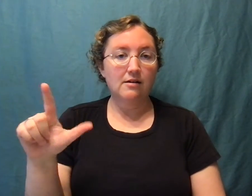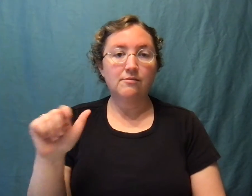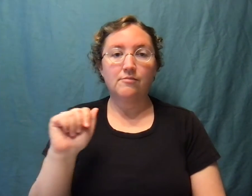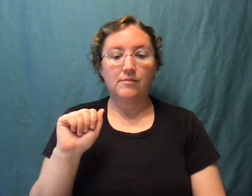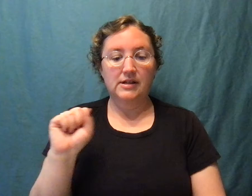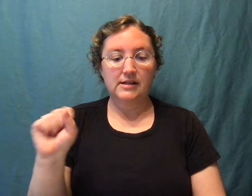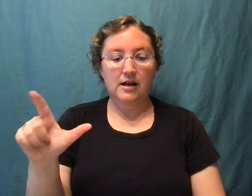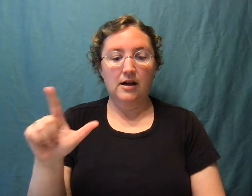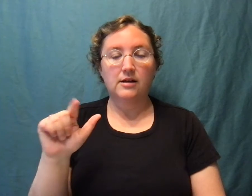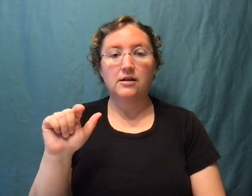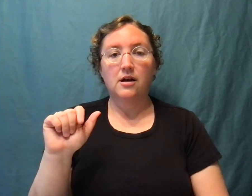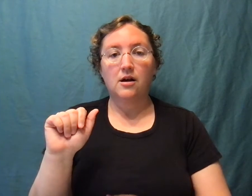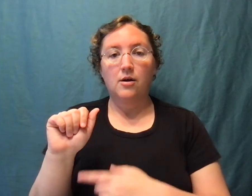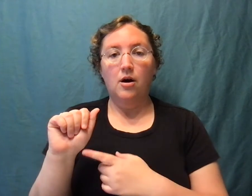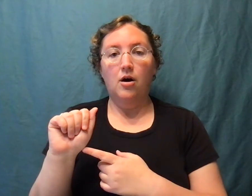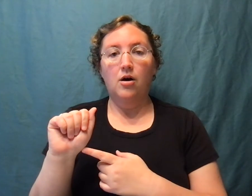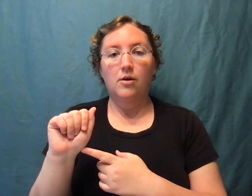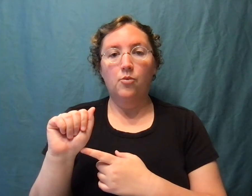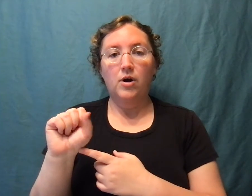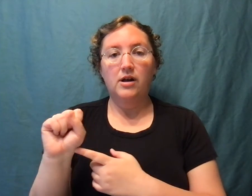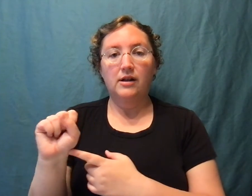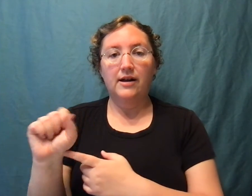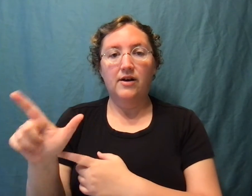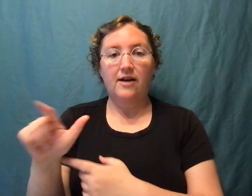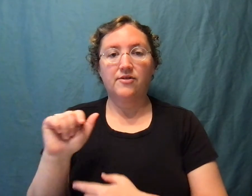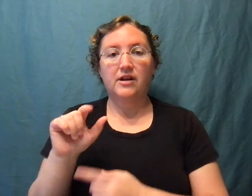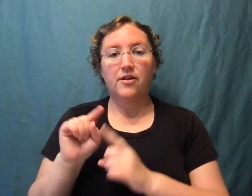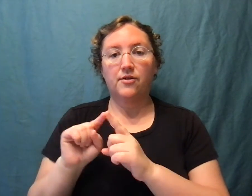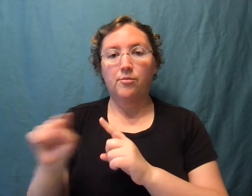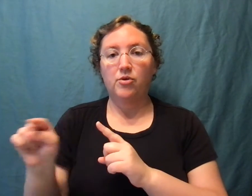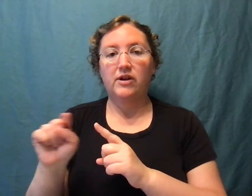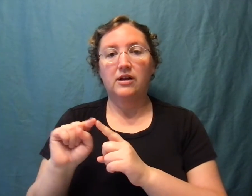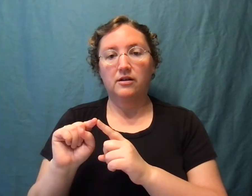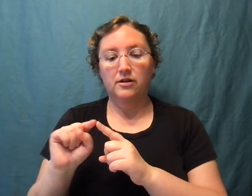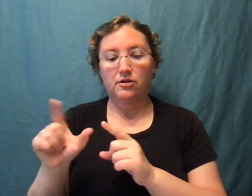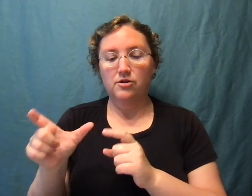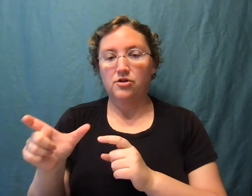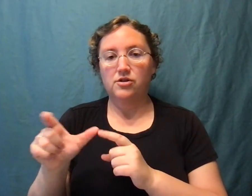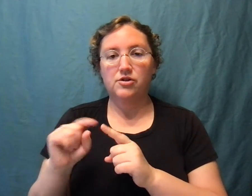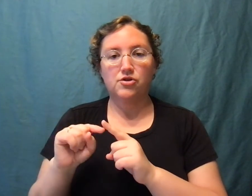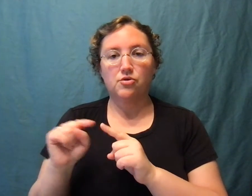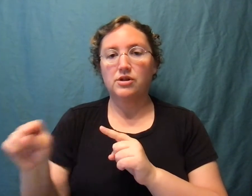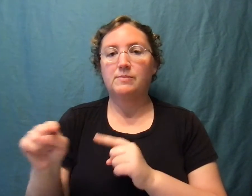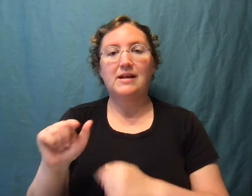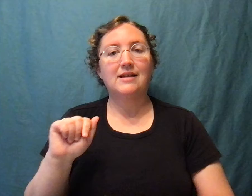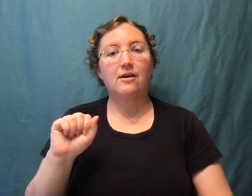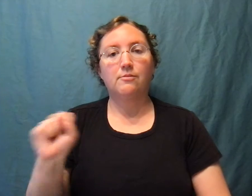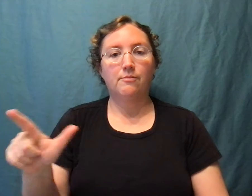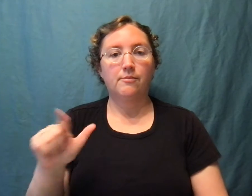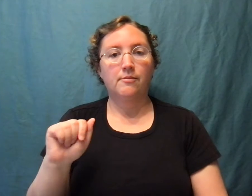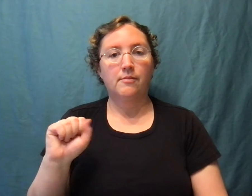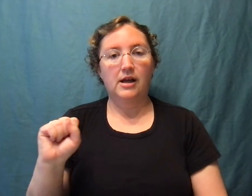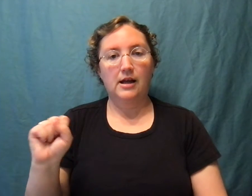ASL is signed one letter after the other, moving in a little short space out.